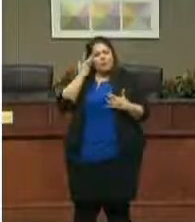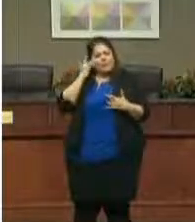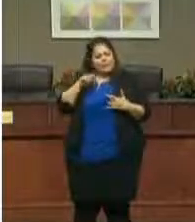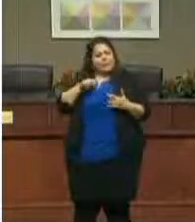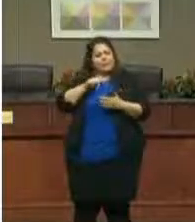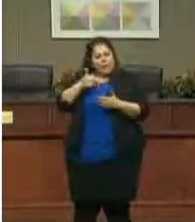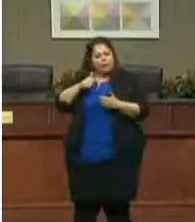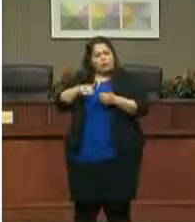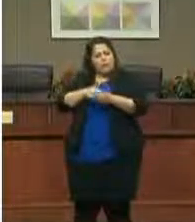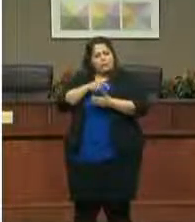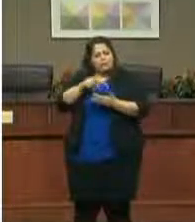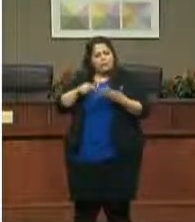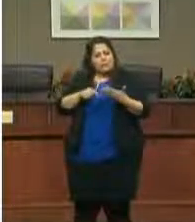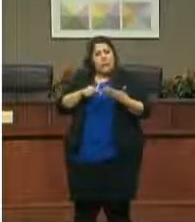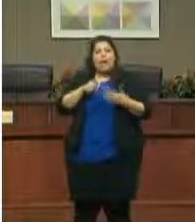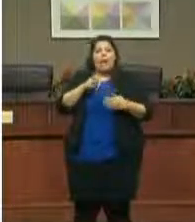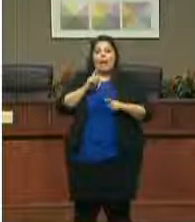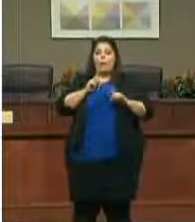hospital.